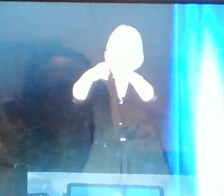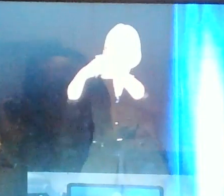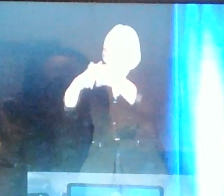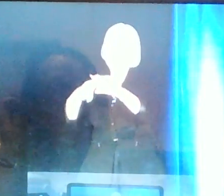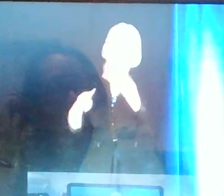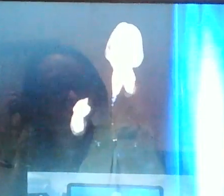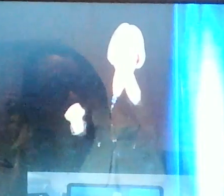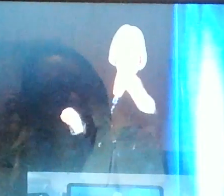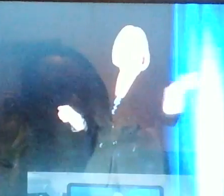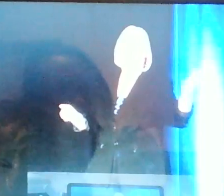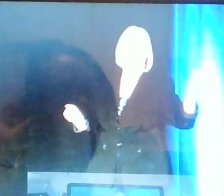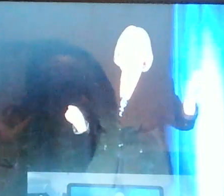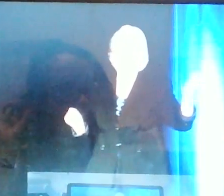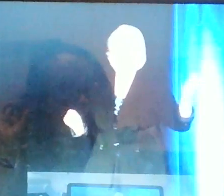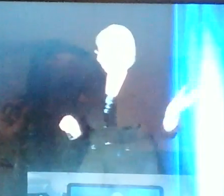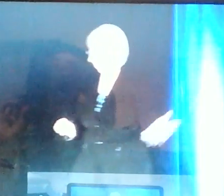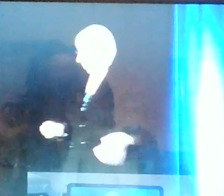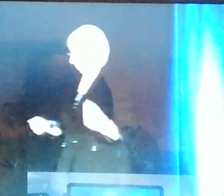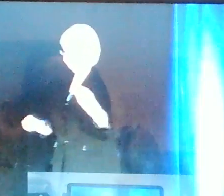We use K's to mark